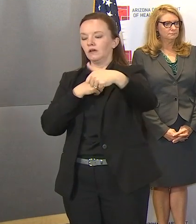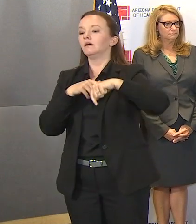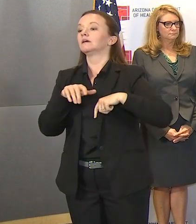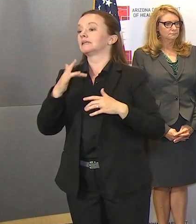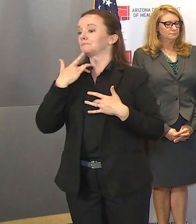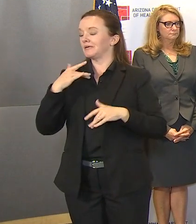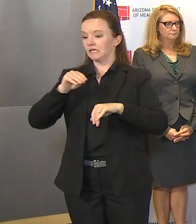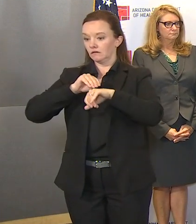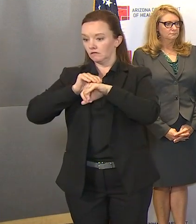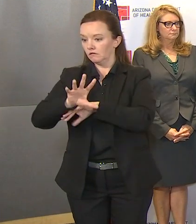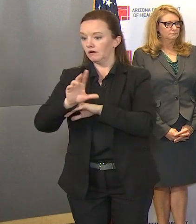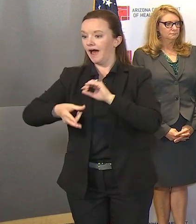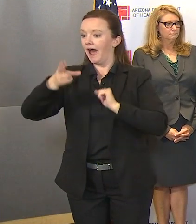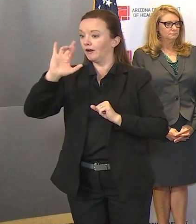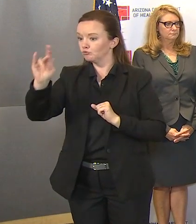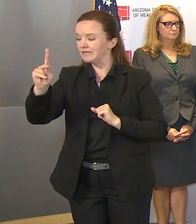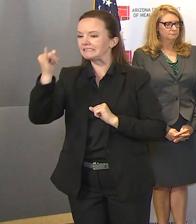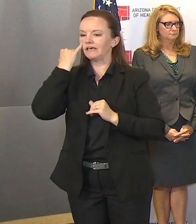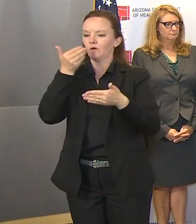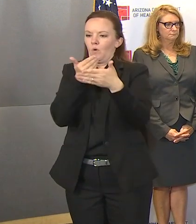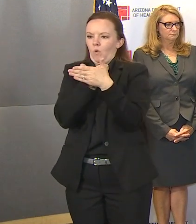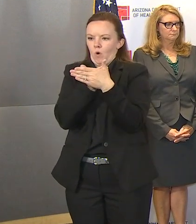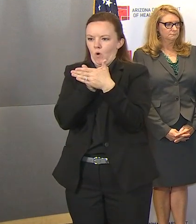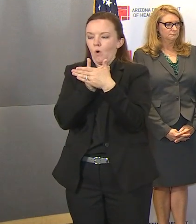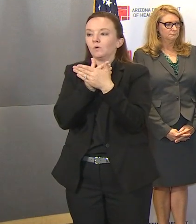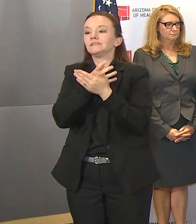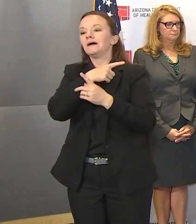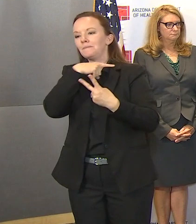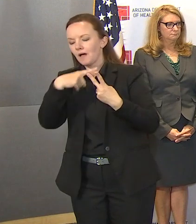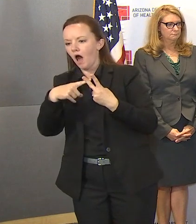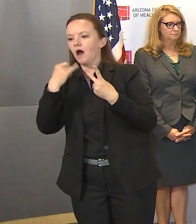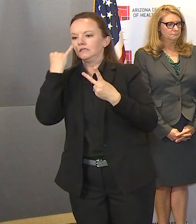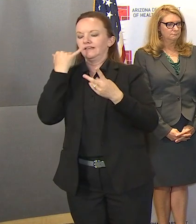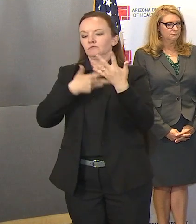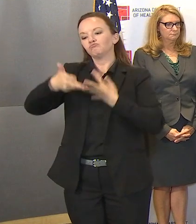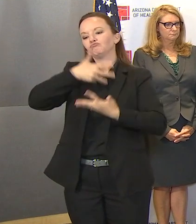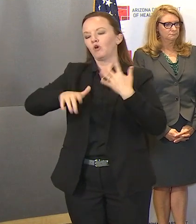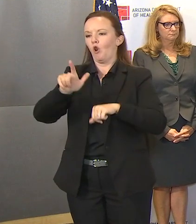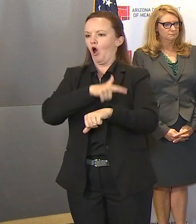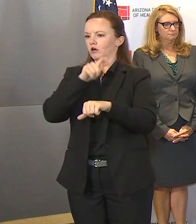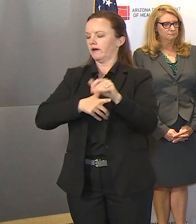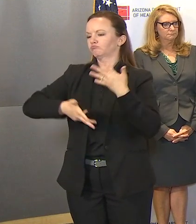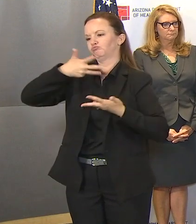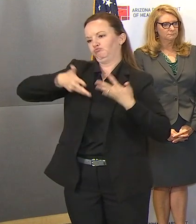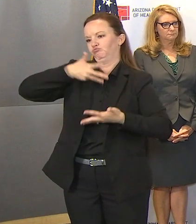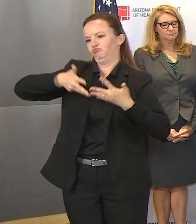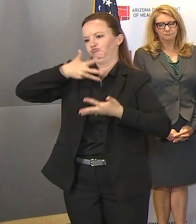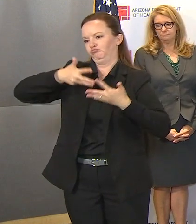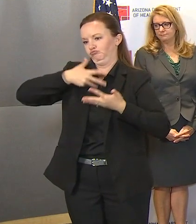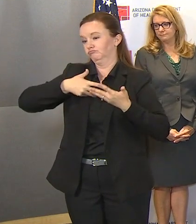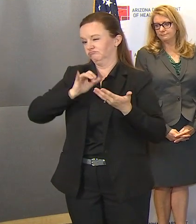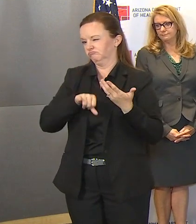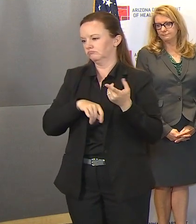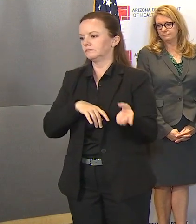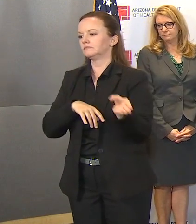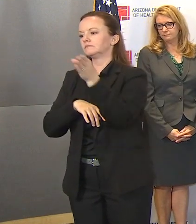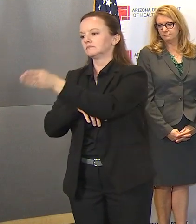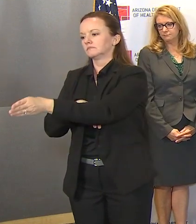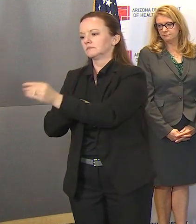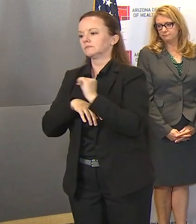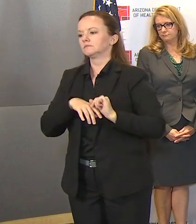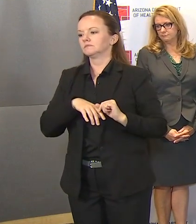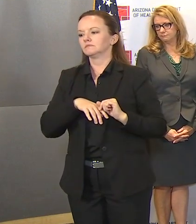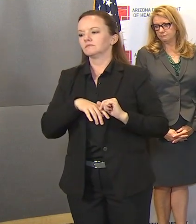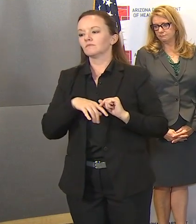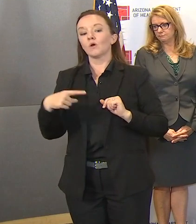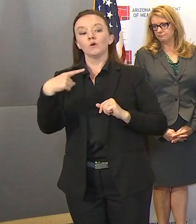that increases your risk, and the amount of time that you spend in that close proximity that increases your risk. Go to one more down here. Thank you. Governor,